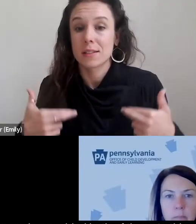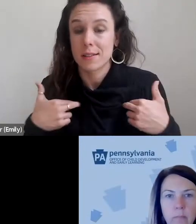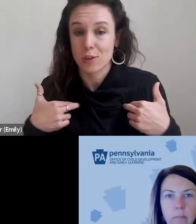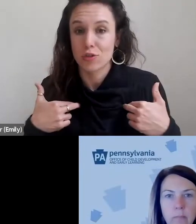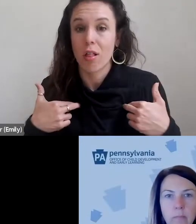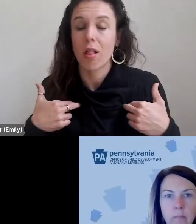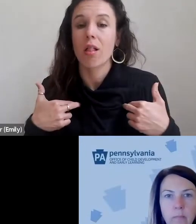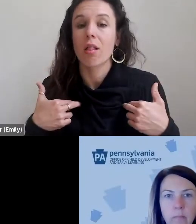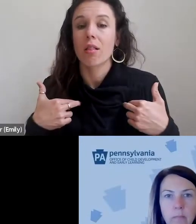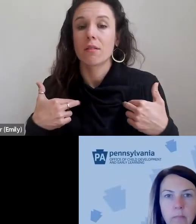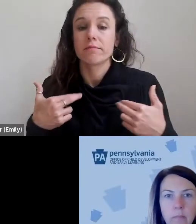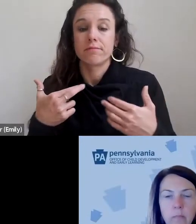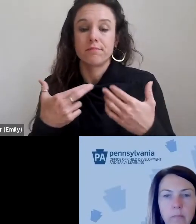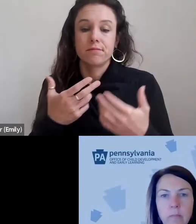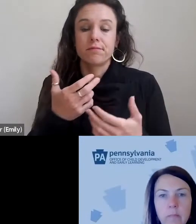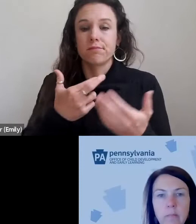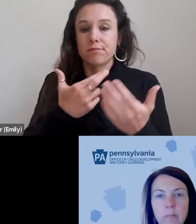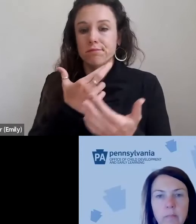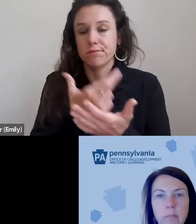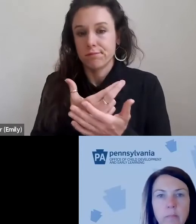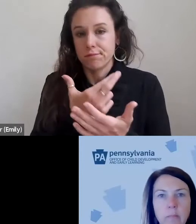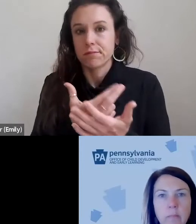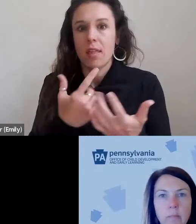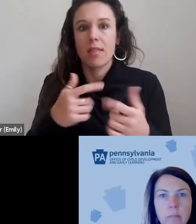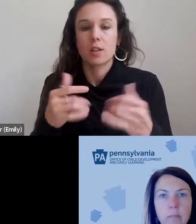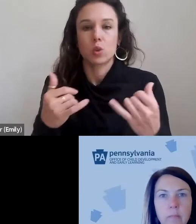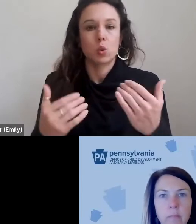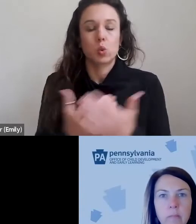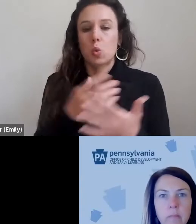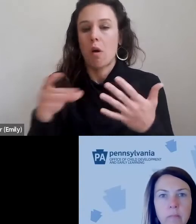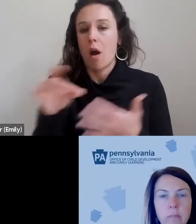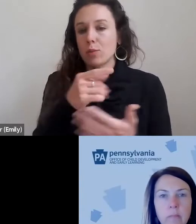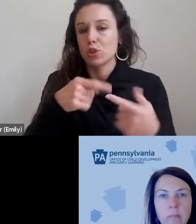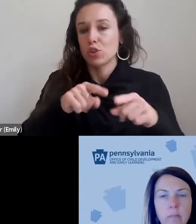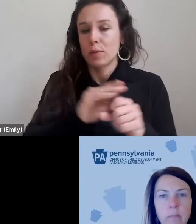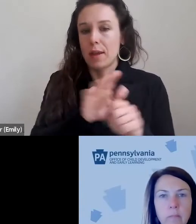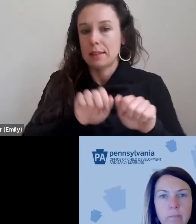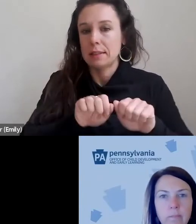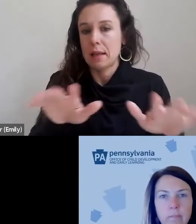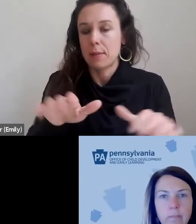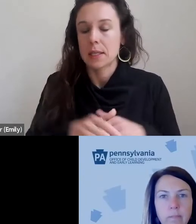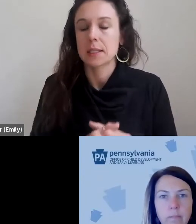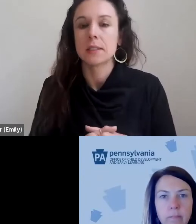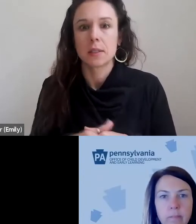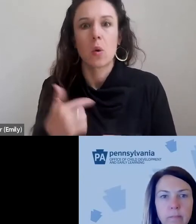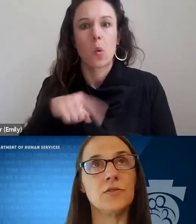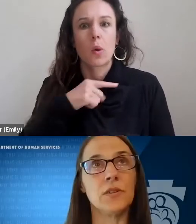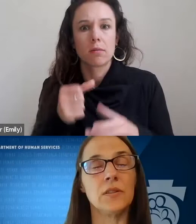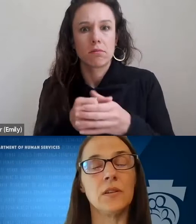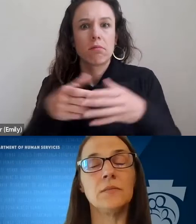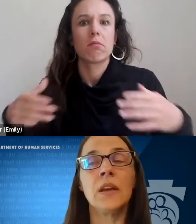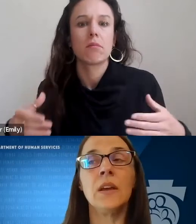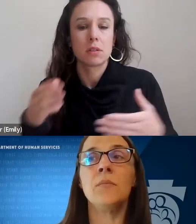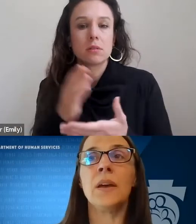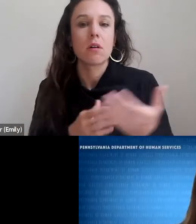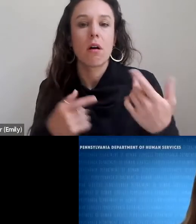new option that's been available during the pandemic. We don't have a lot of uptake on that, but that was, we did even expand some of that during